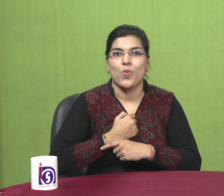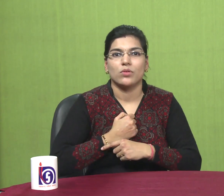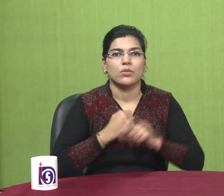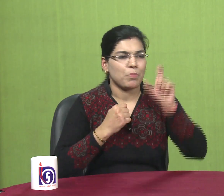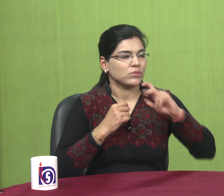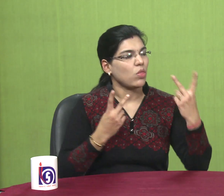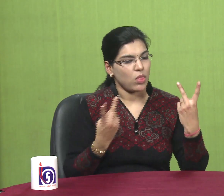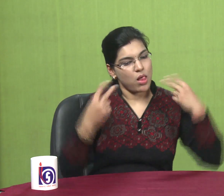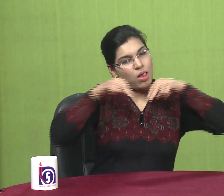paths.